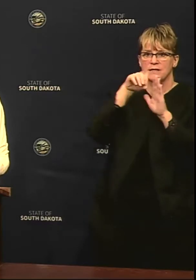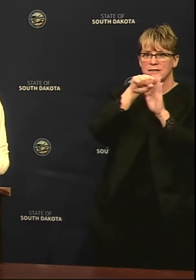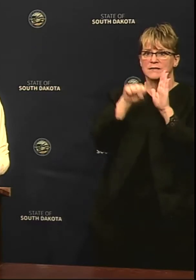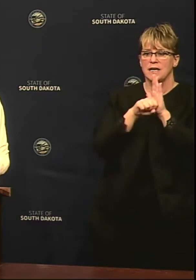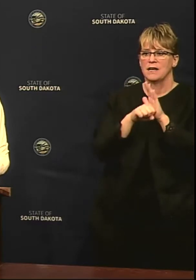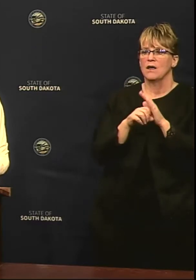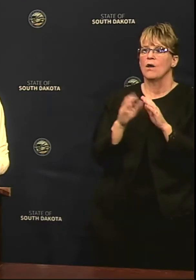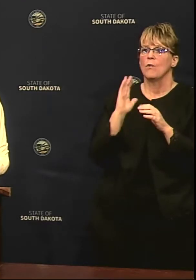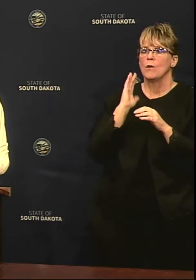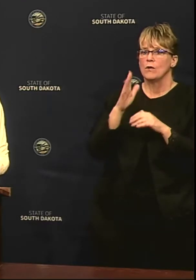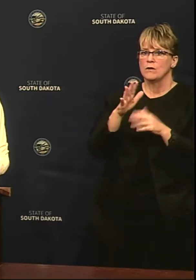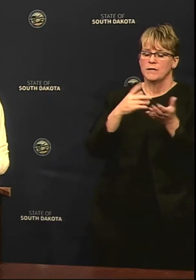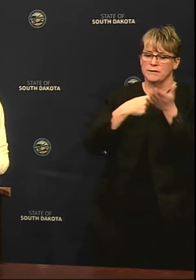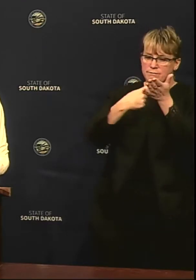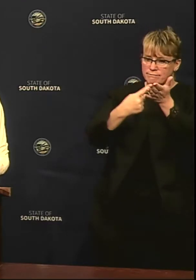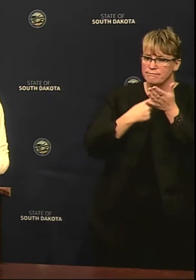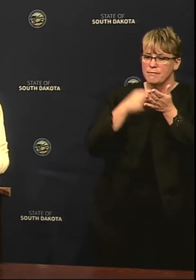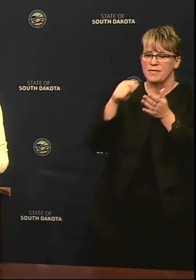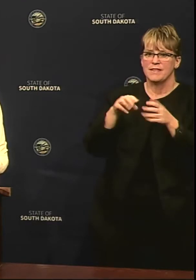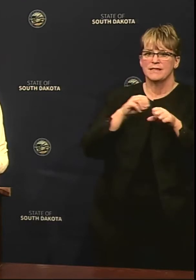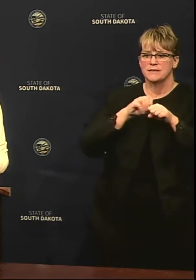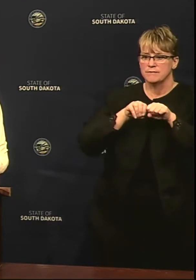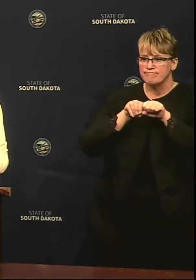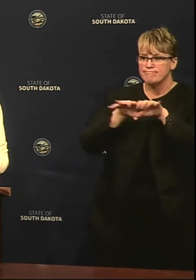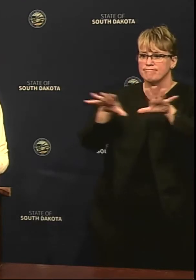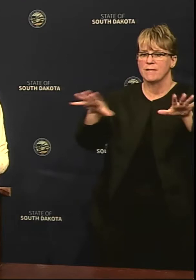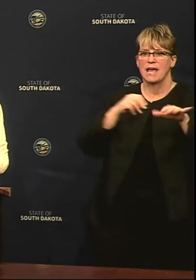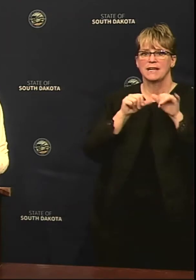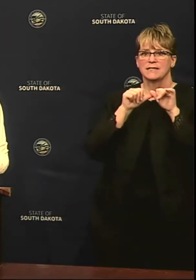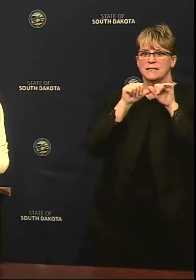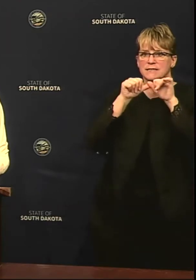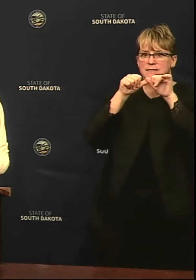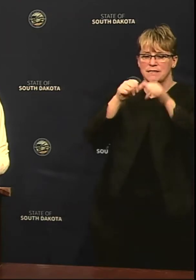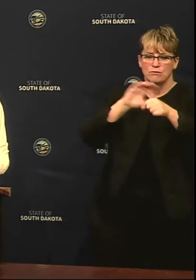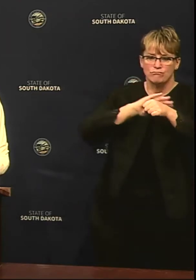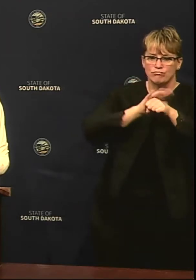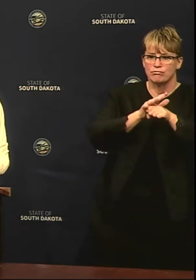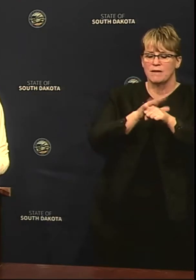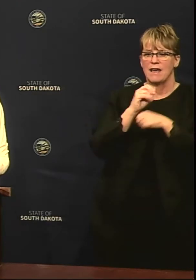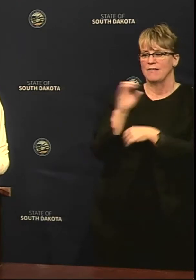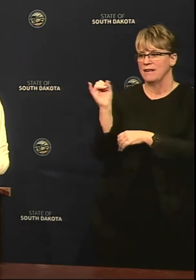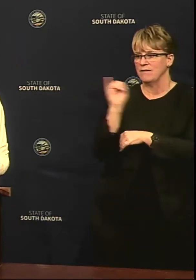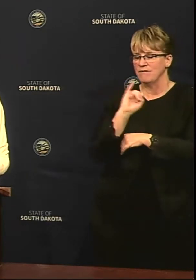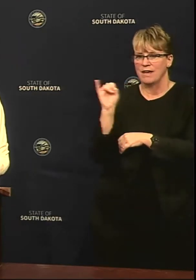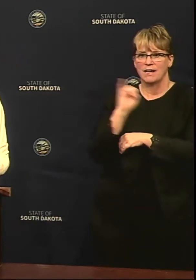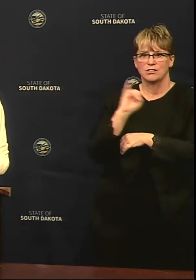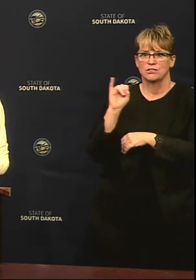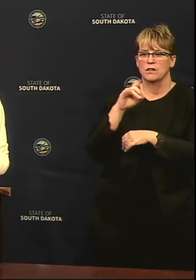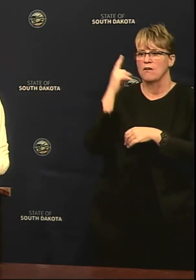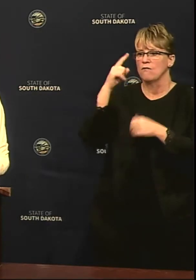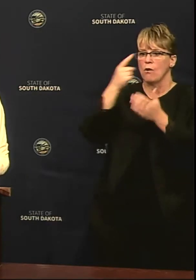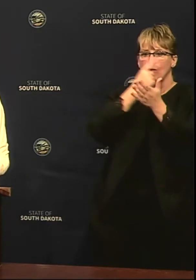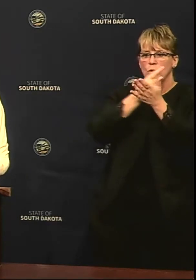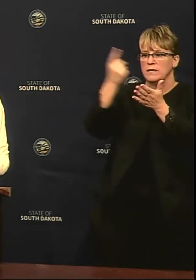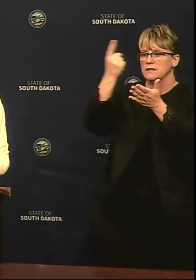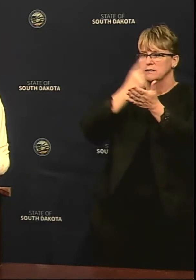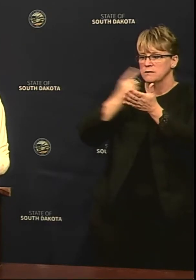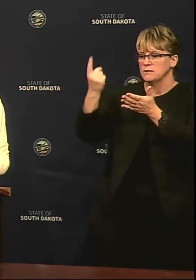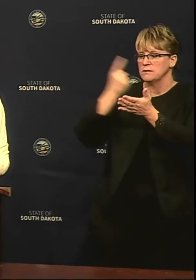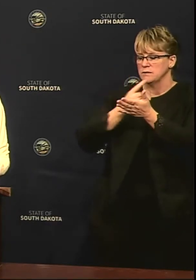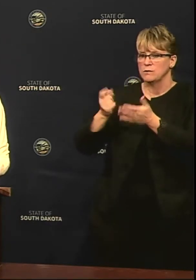that we will be talking about this virus and its continued spread and the infection growth for weeks to